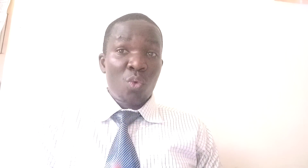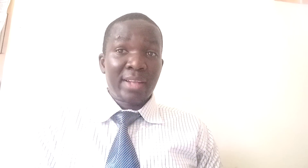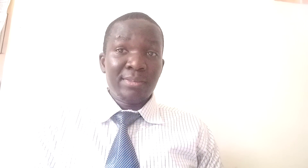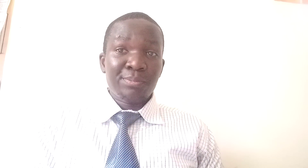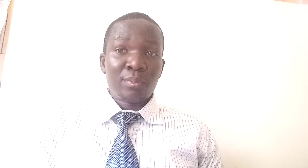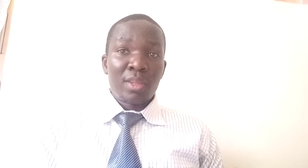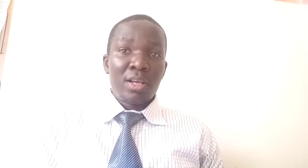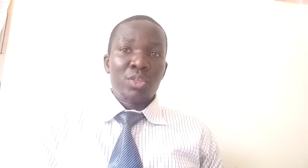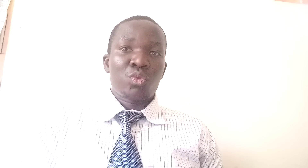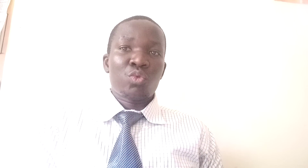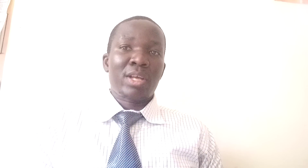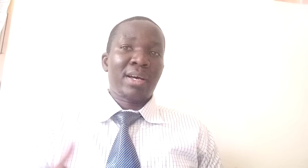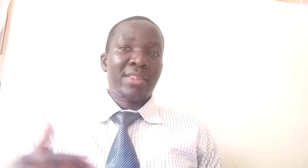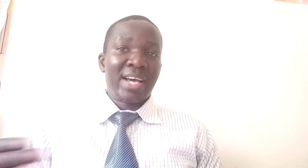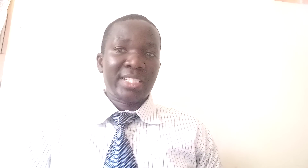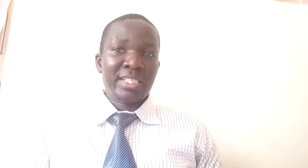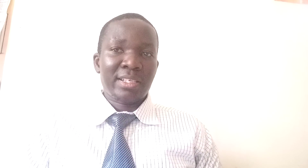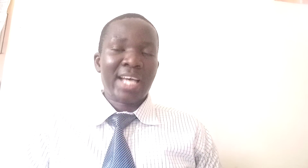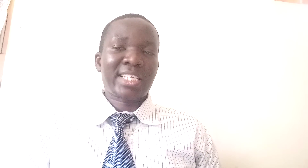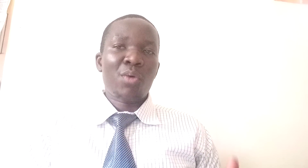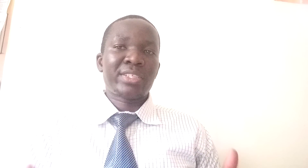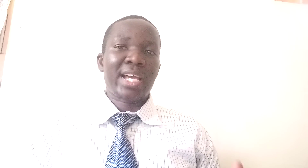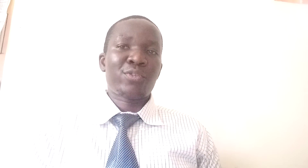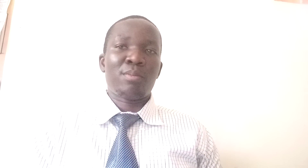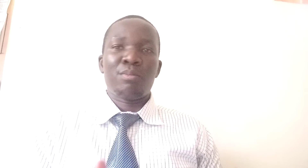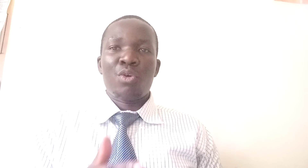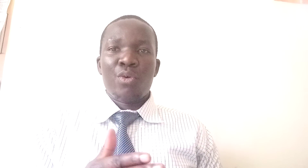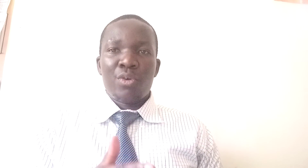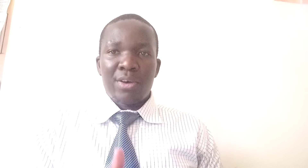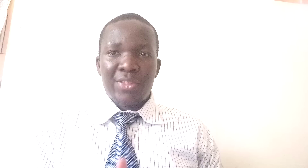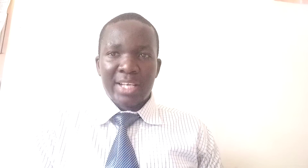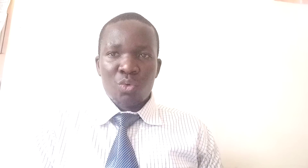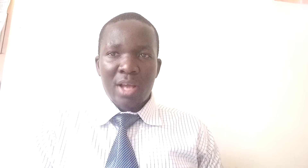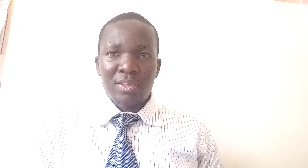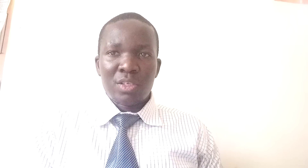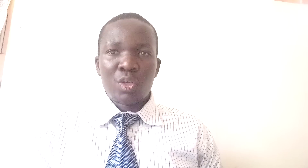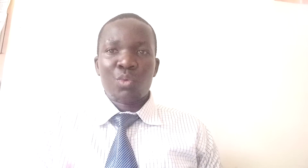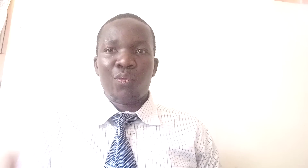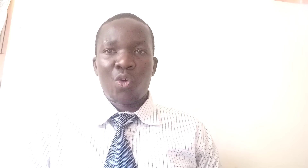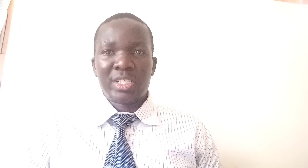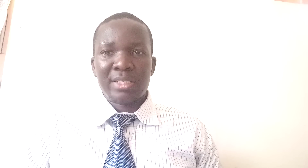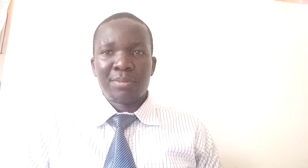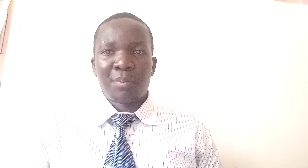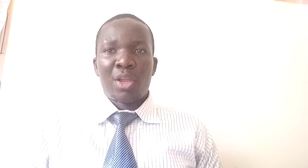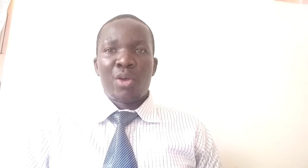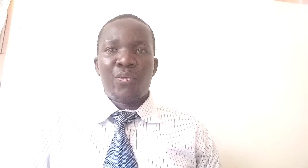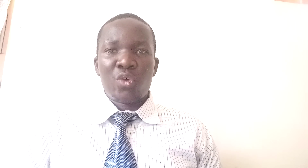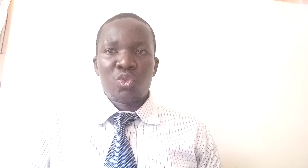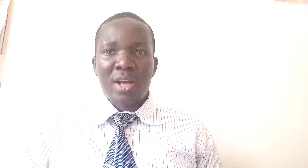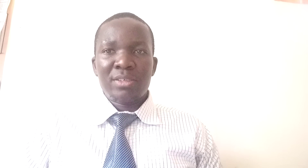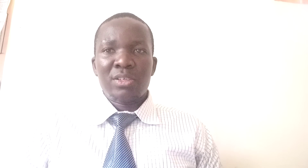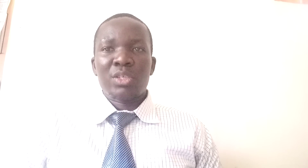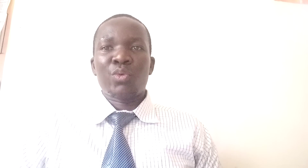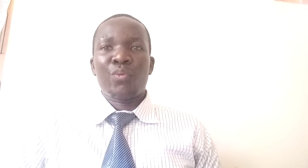21 to number 30. That's how we sign from 31 to 40. 41 to